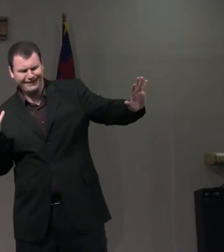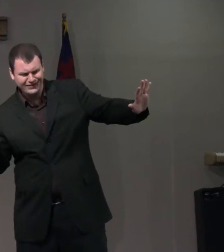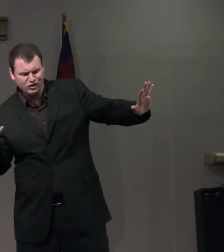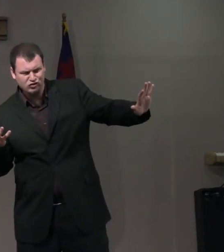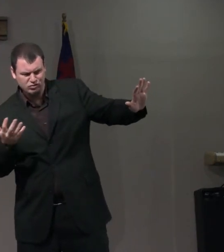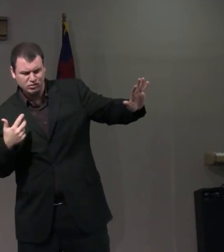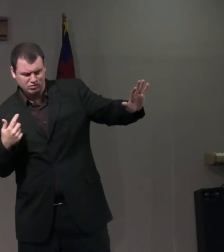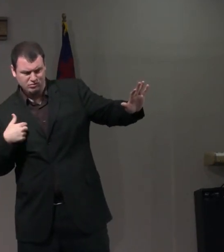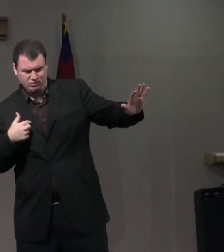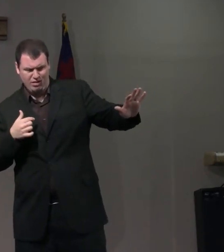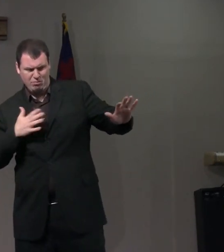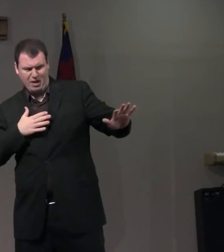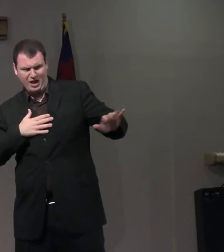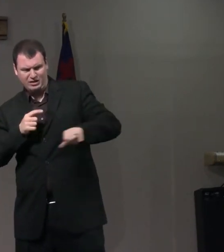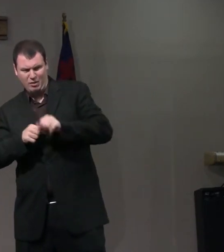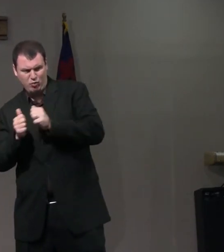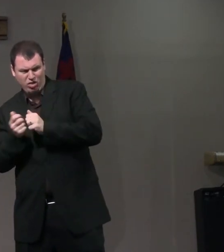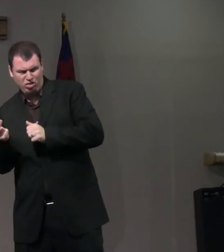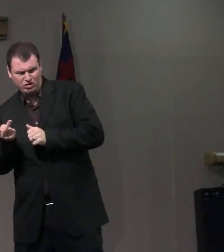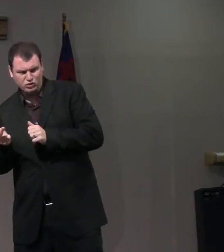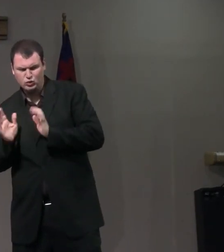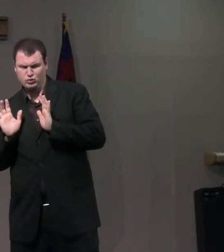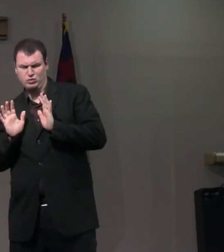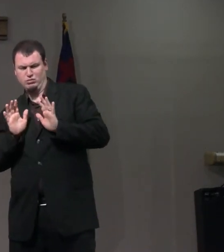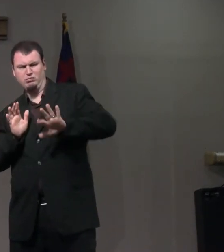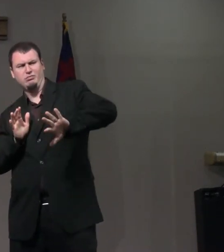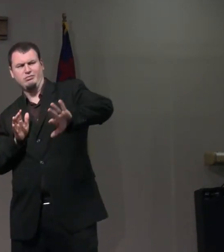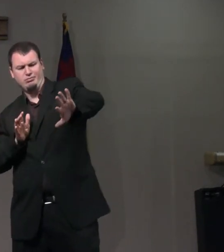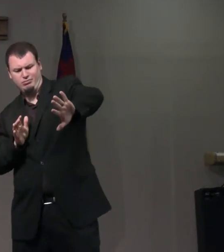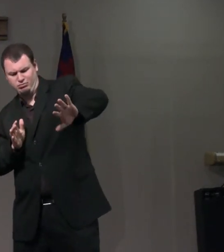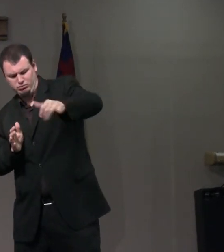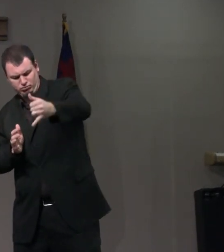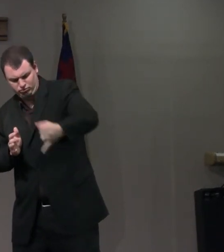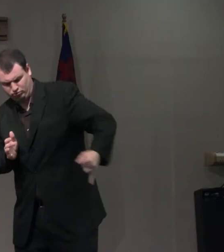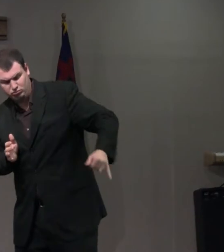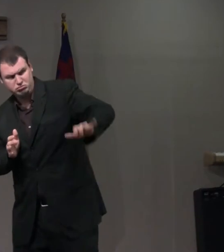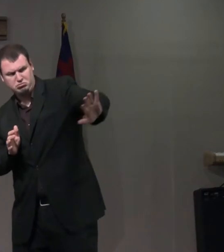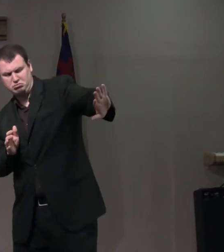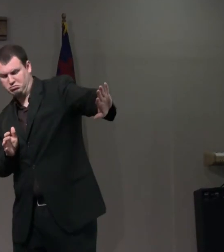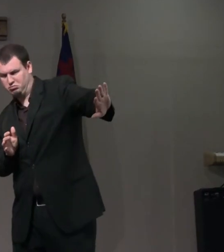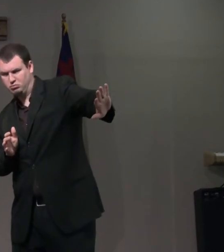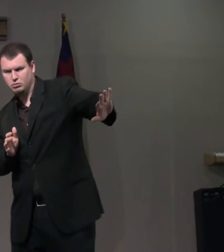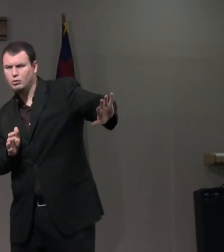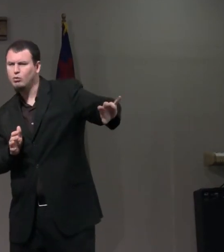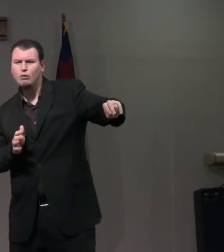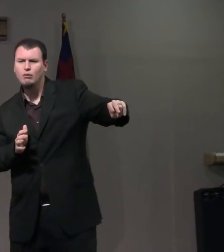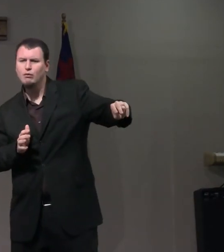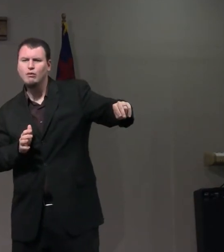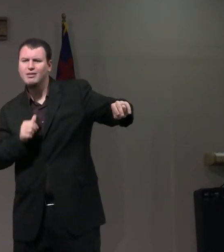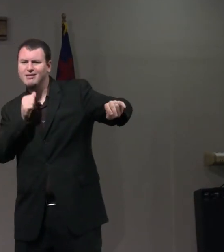And Jesus could have said, all right, this is my problem. Let me deal with them, okay? You stay out of it.